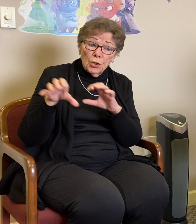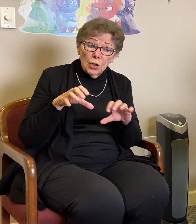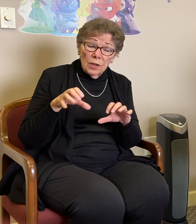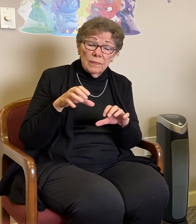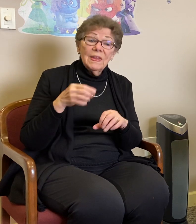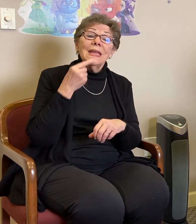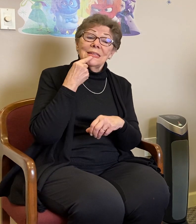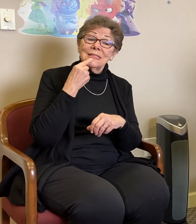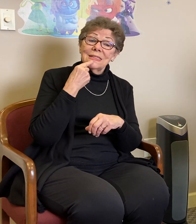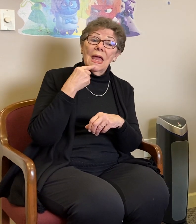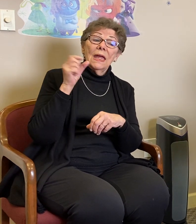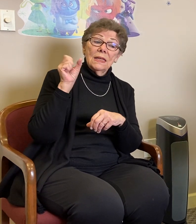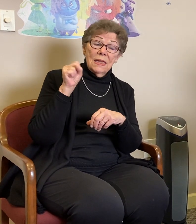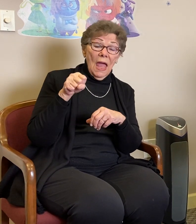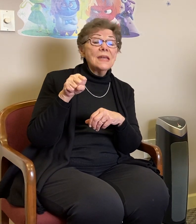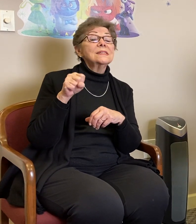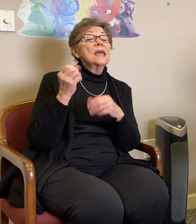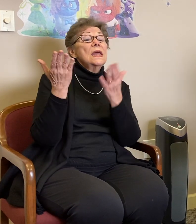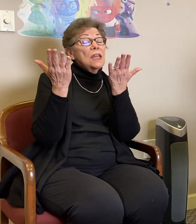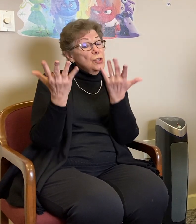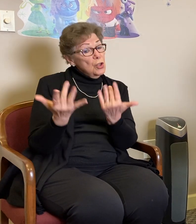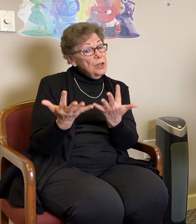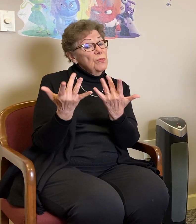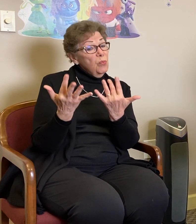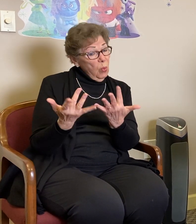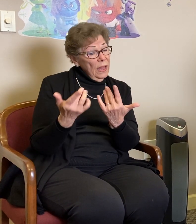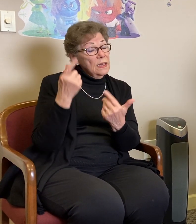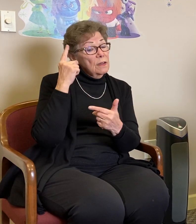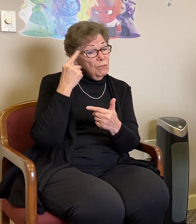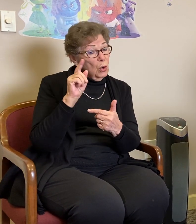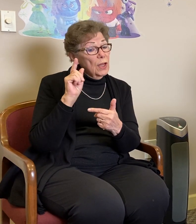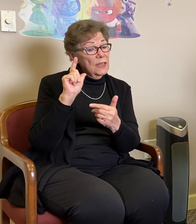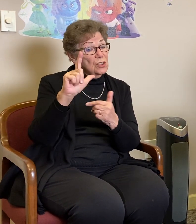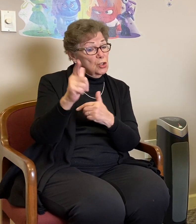Yes, he should have waited for his turn.